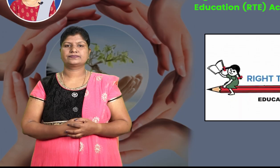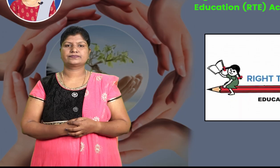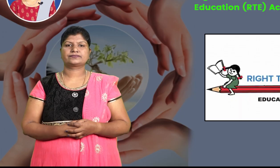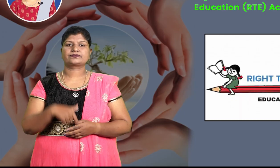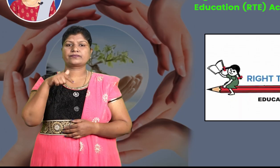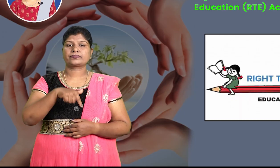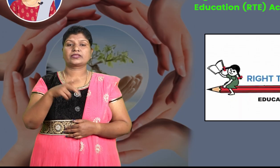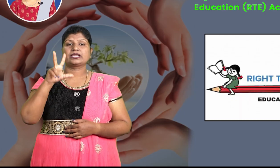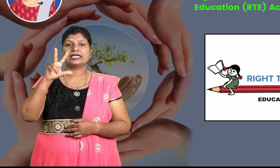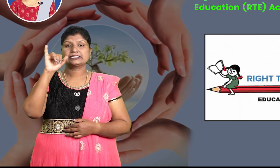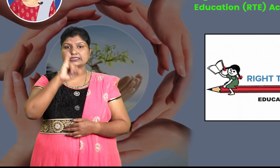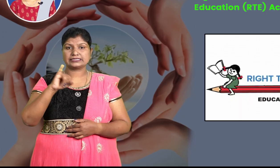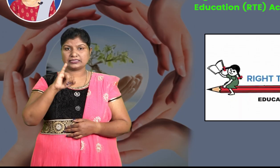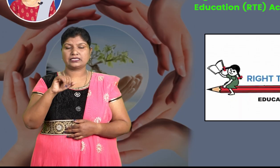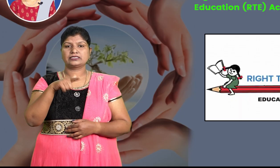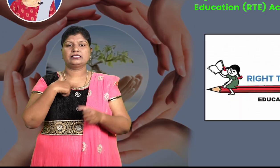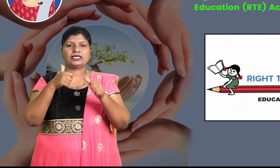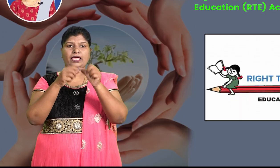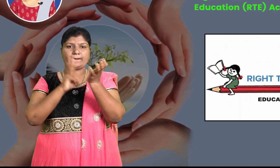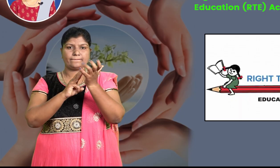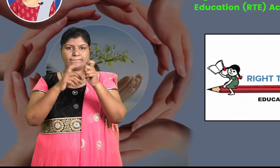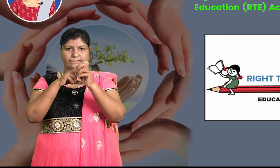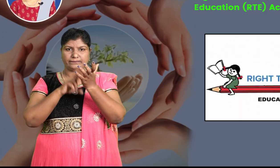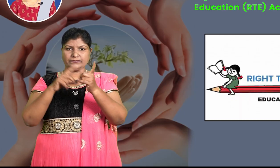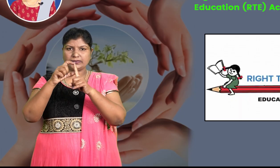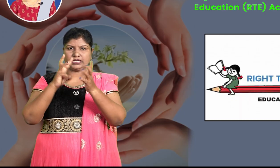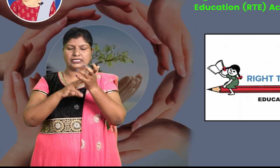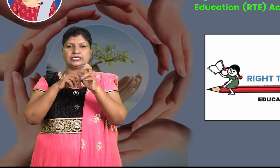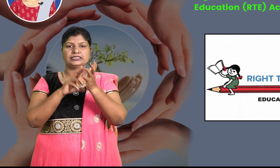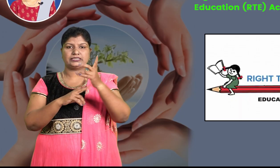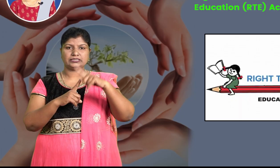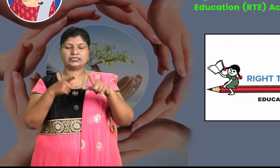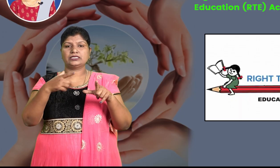The 86th Amendment of the Constitution